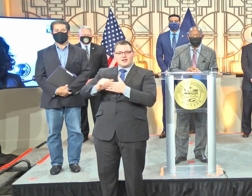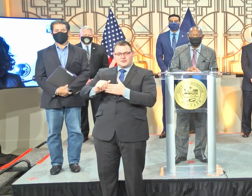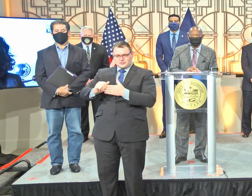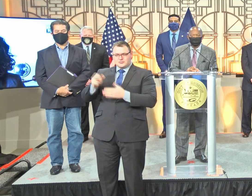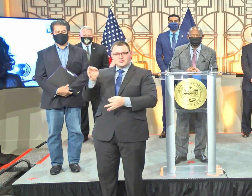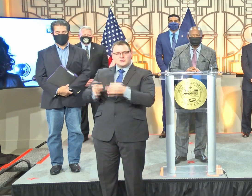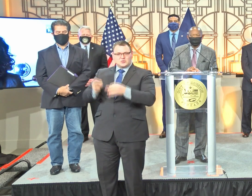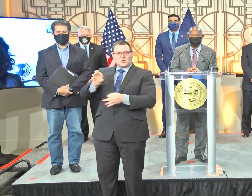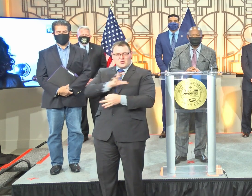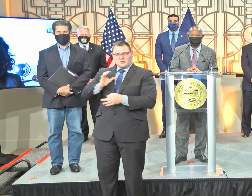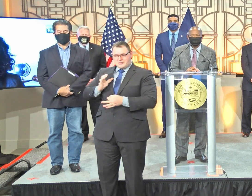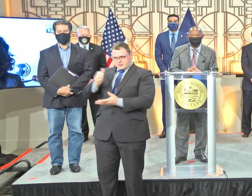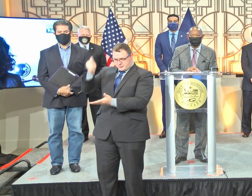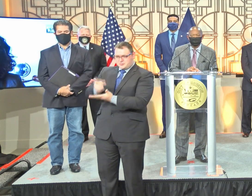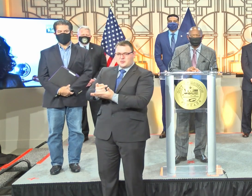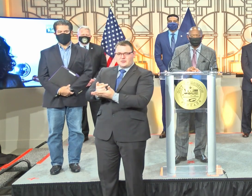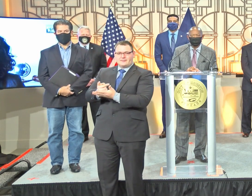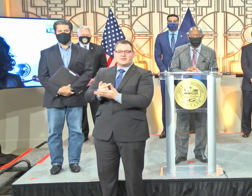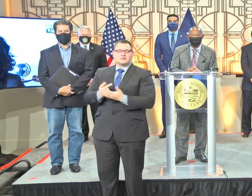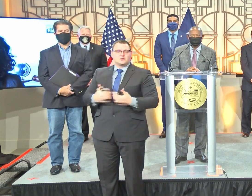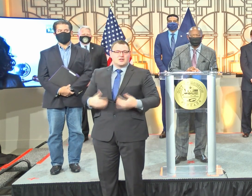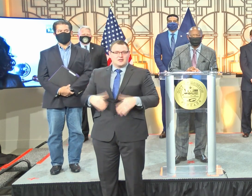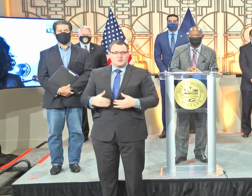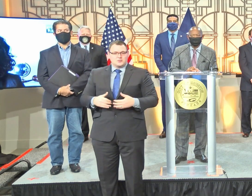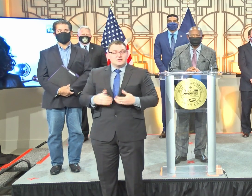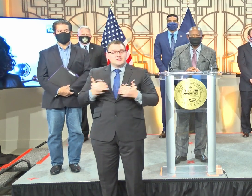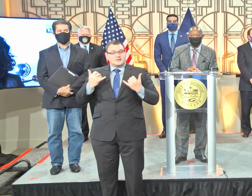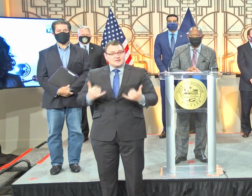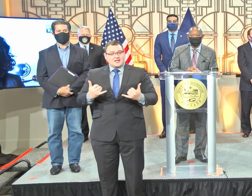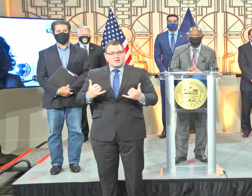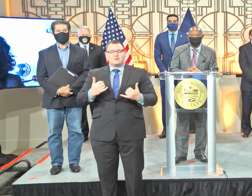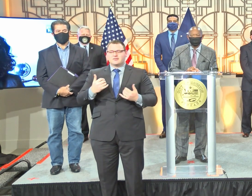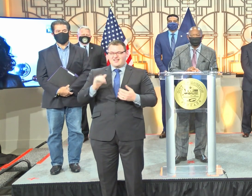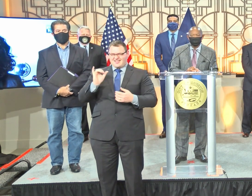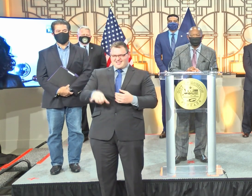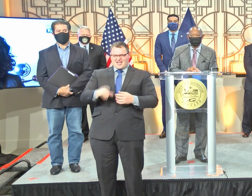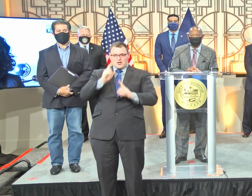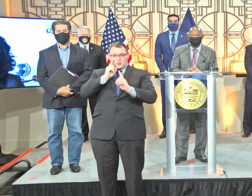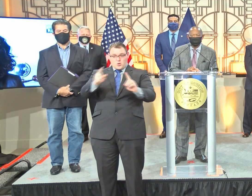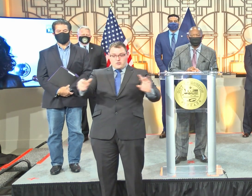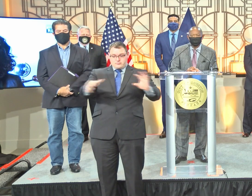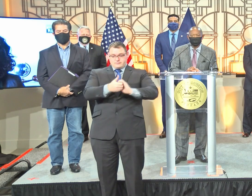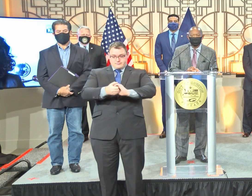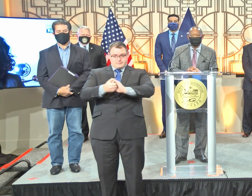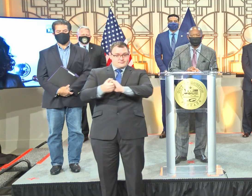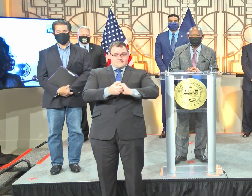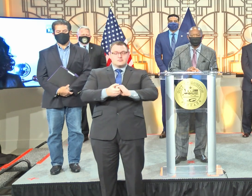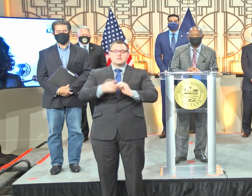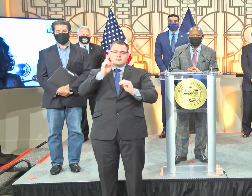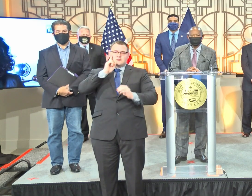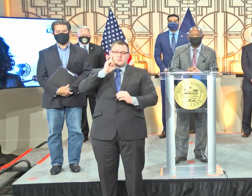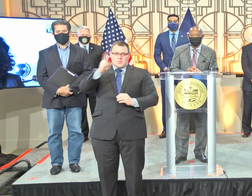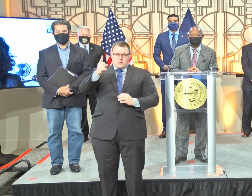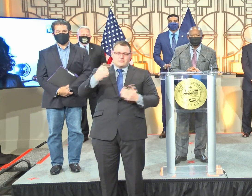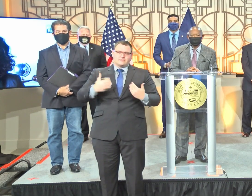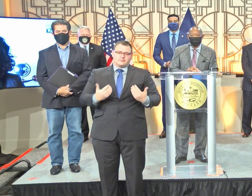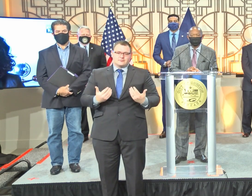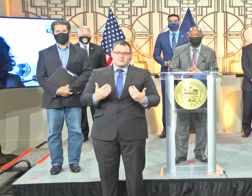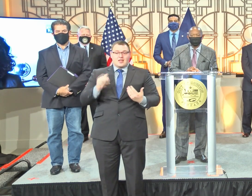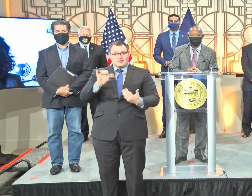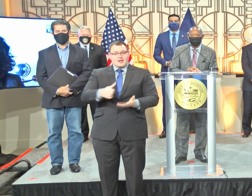an issue that does not stop at the city boundaries or at the county boundaries. And that's why